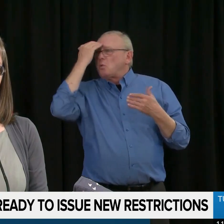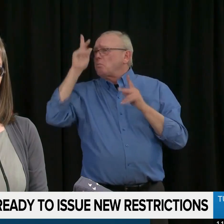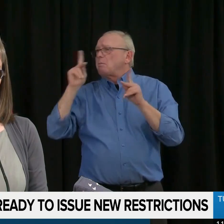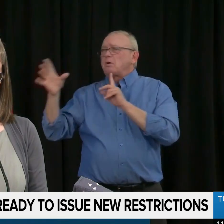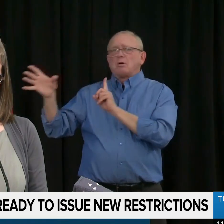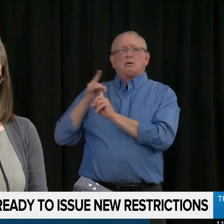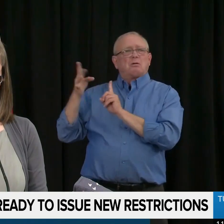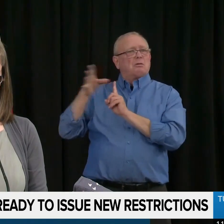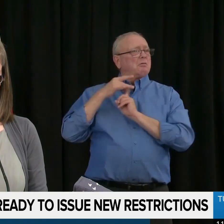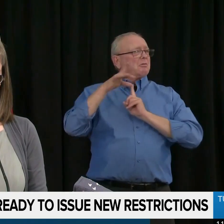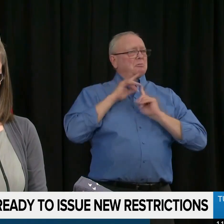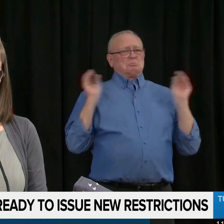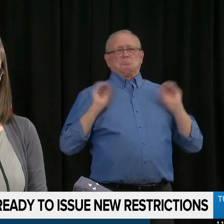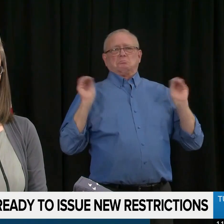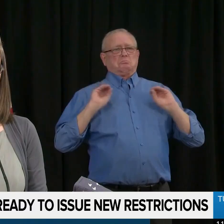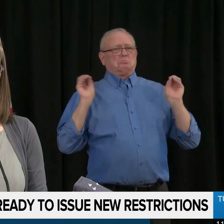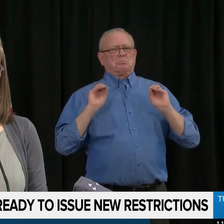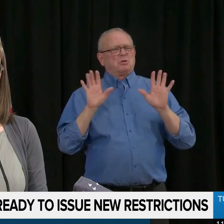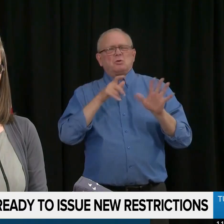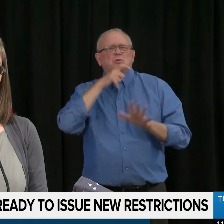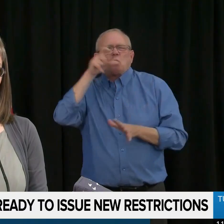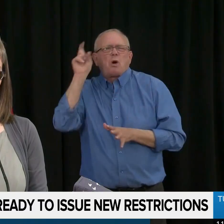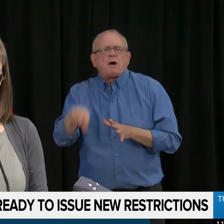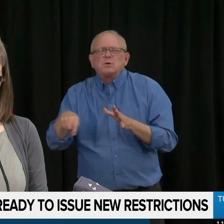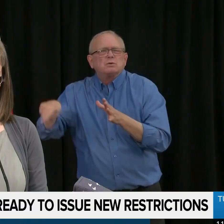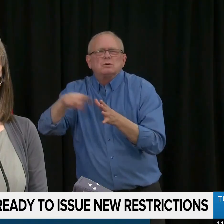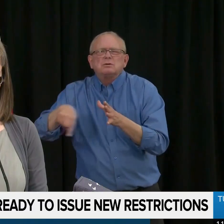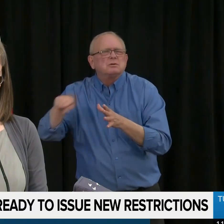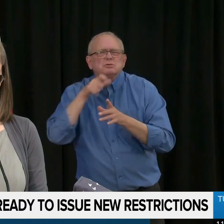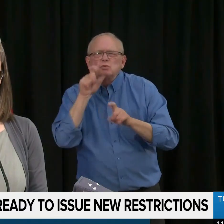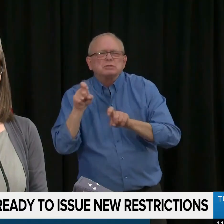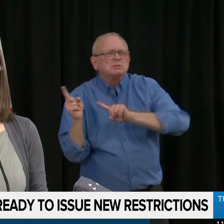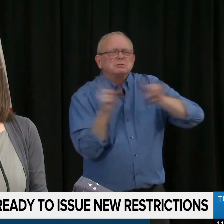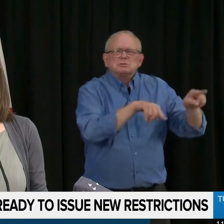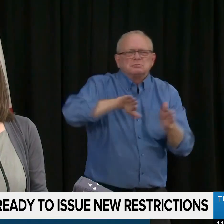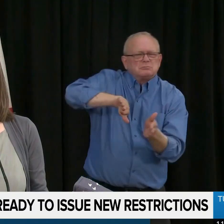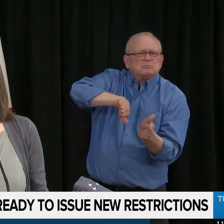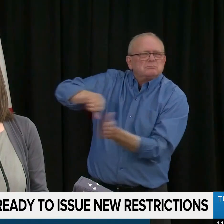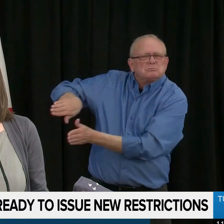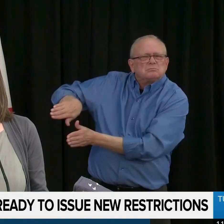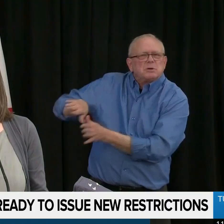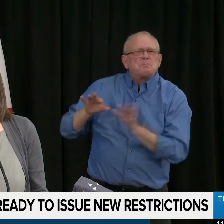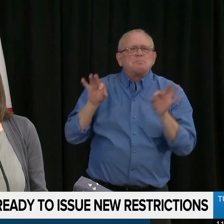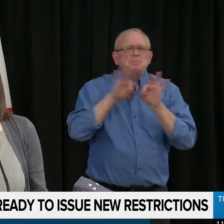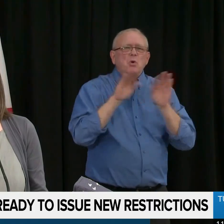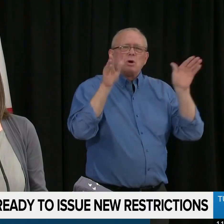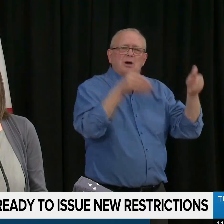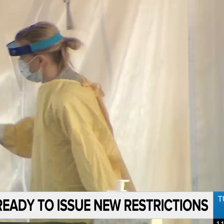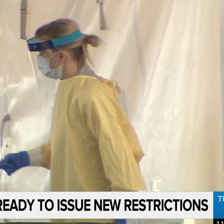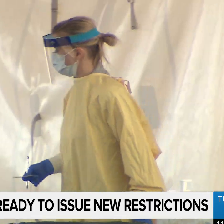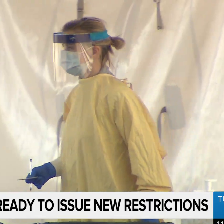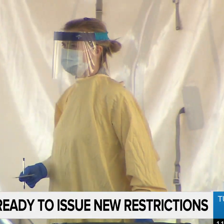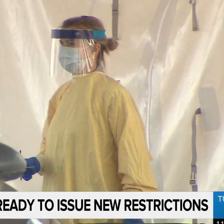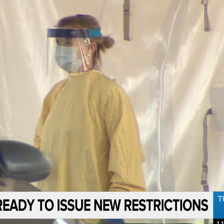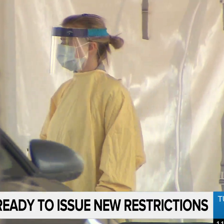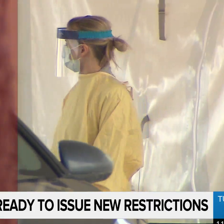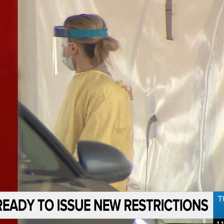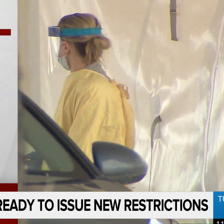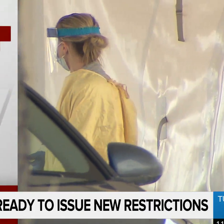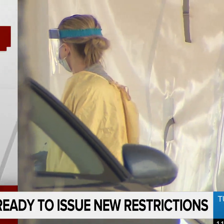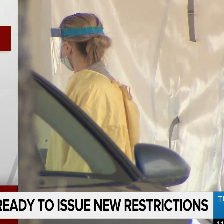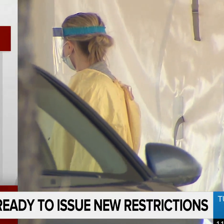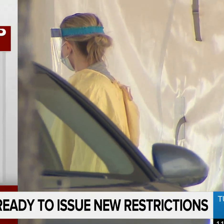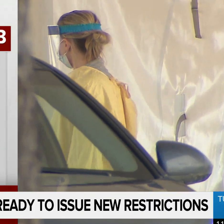and necessary step that will help us reduce testing wait times, get results to Albertans, and limit the spread. Right now, there are